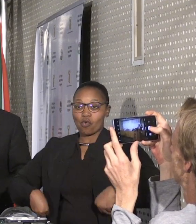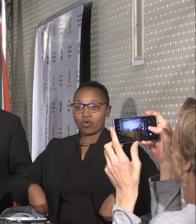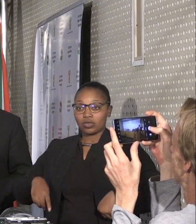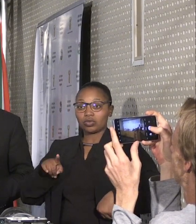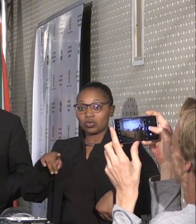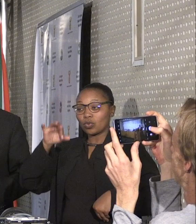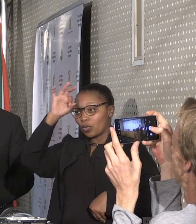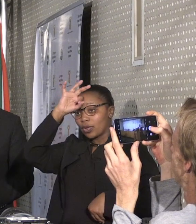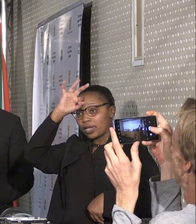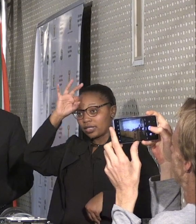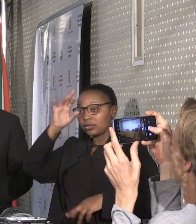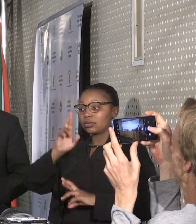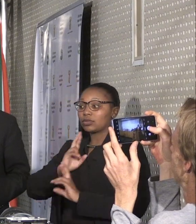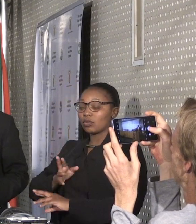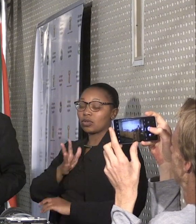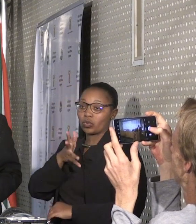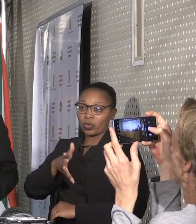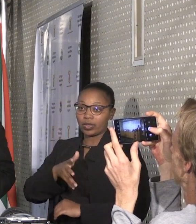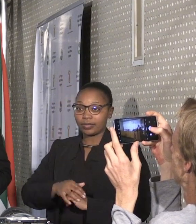agencies.